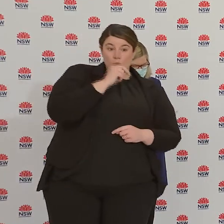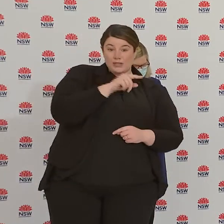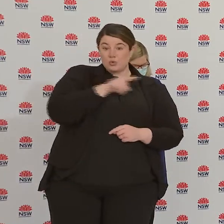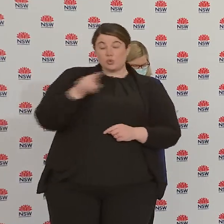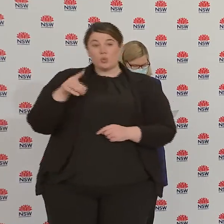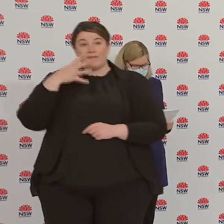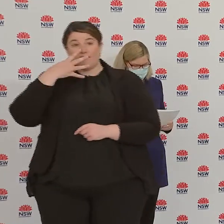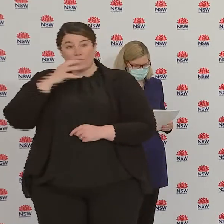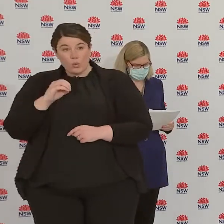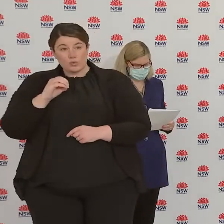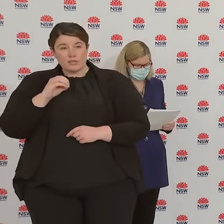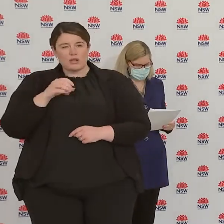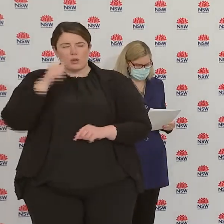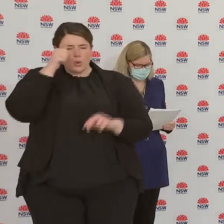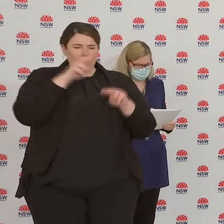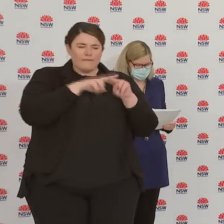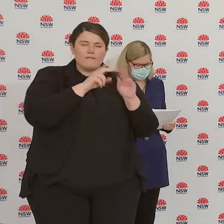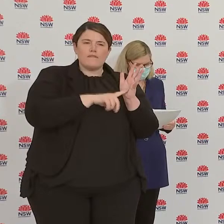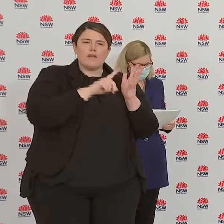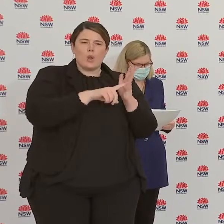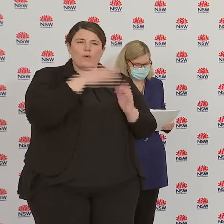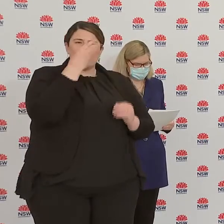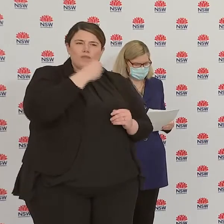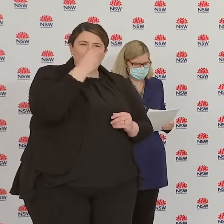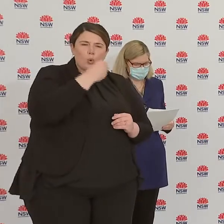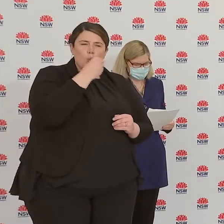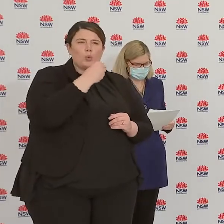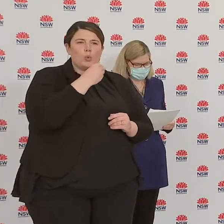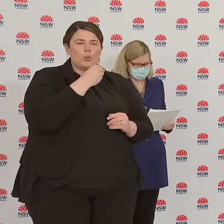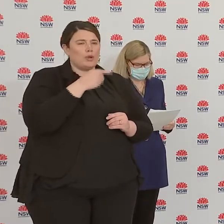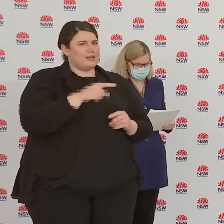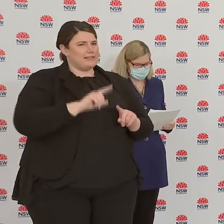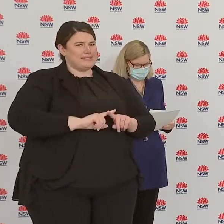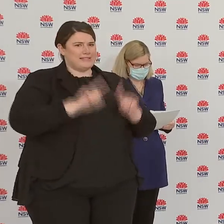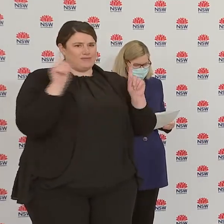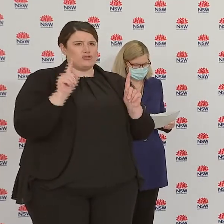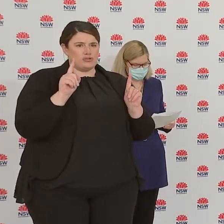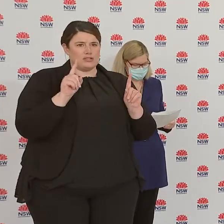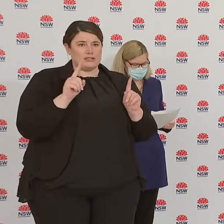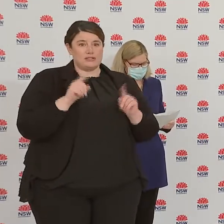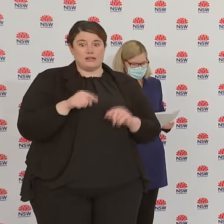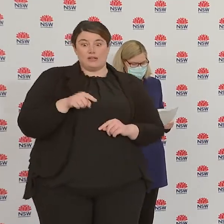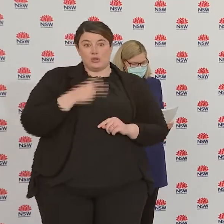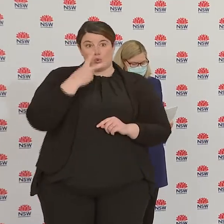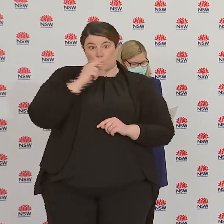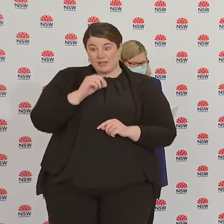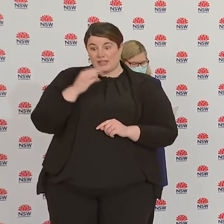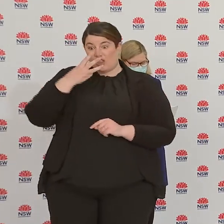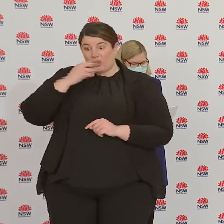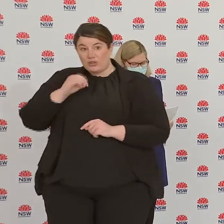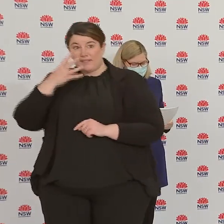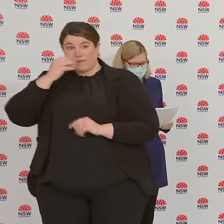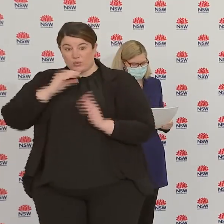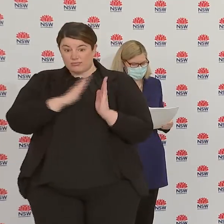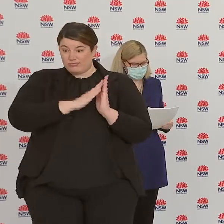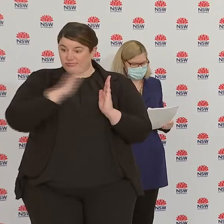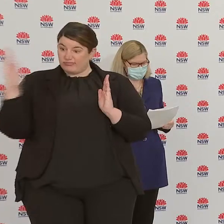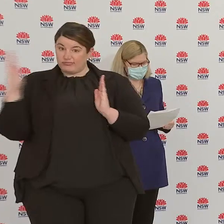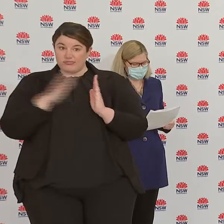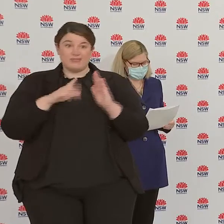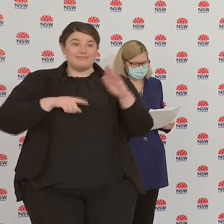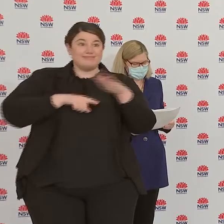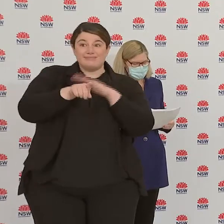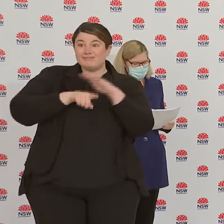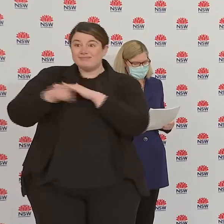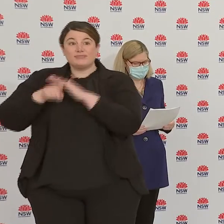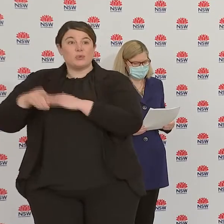flu with COVID, it's people in their 20s, 30s and 40s that are most mobile, that are between 2 generations or within